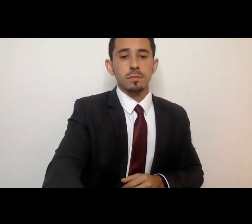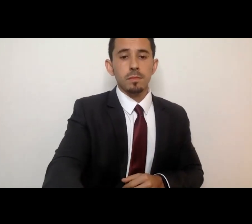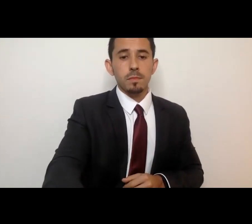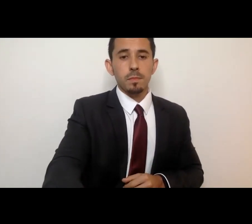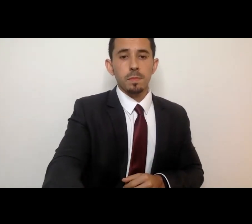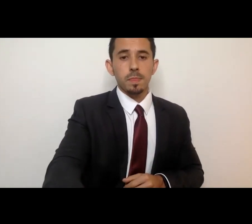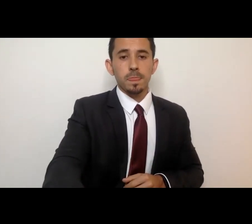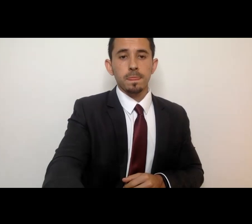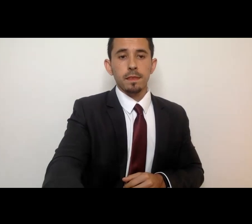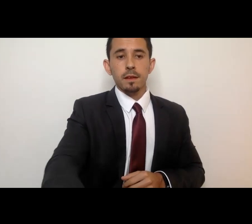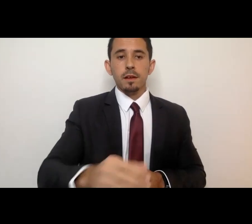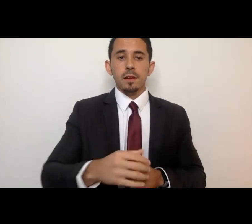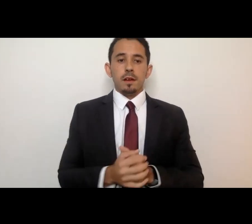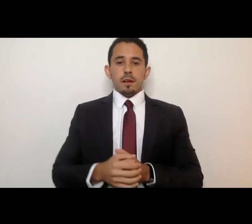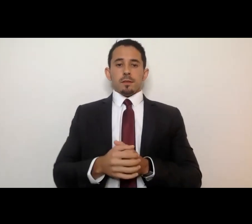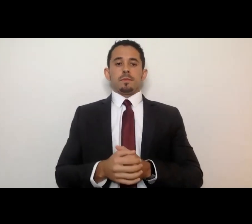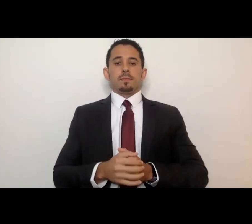here.